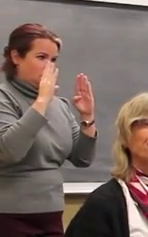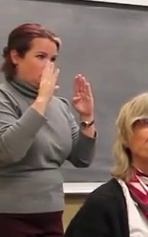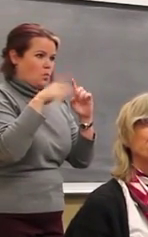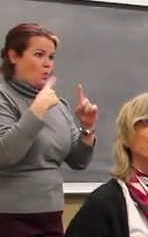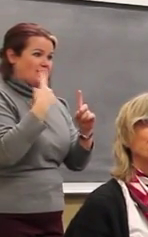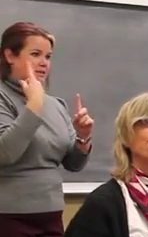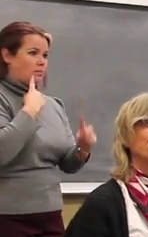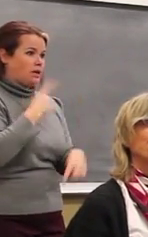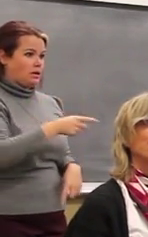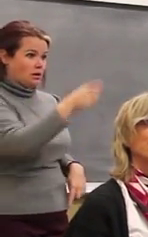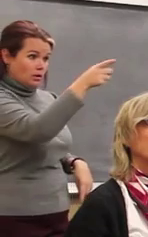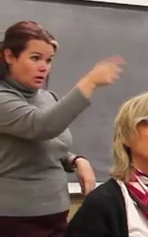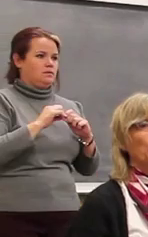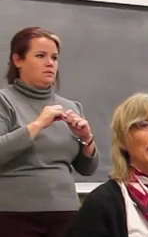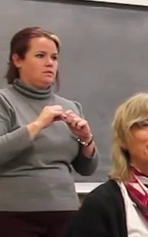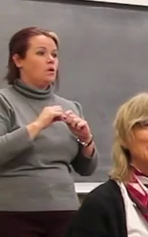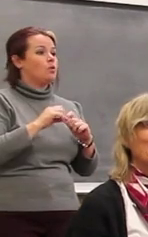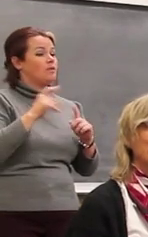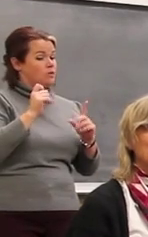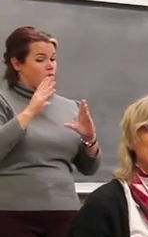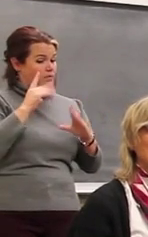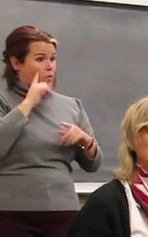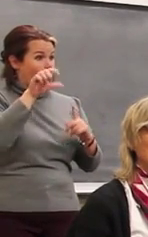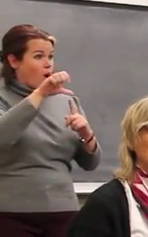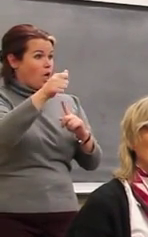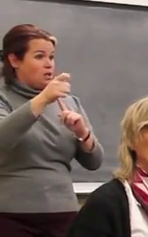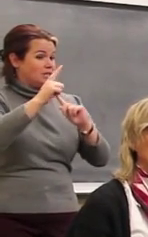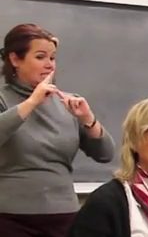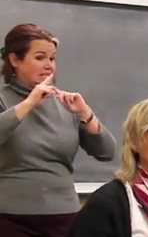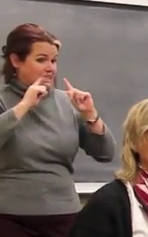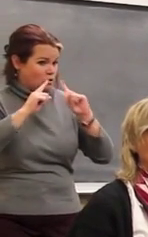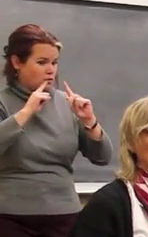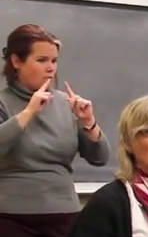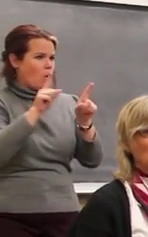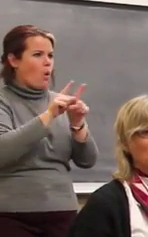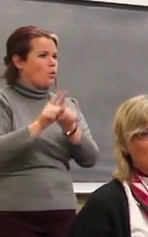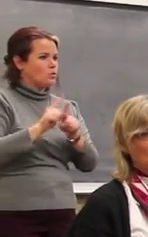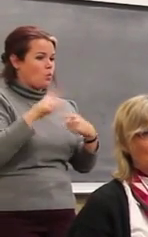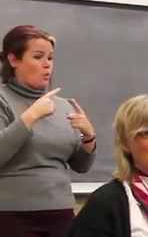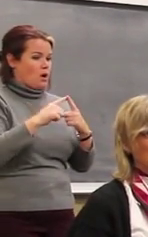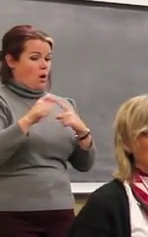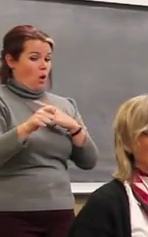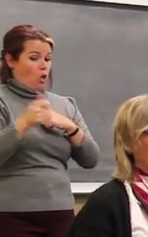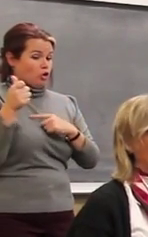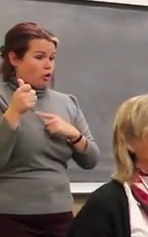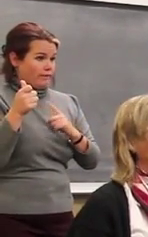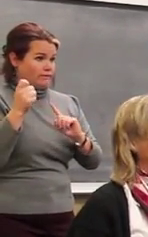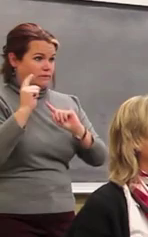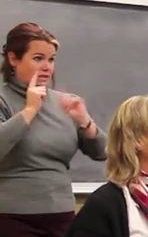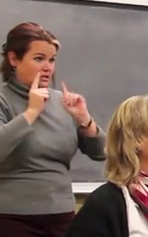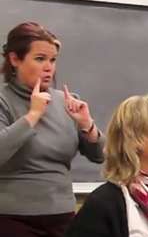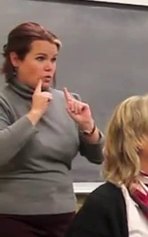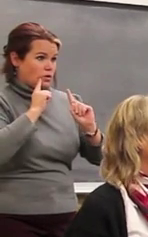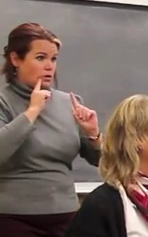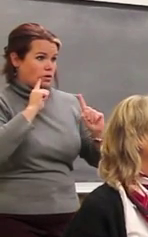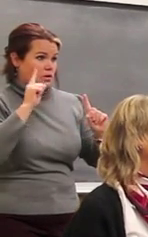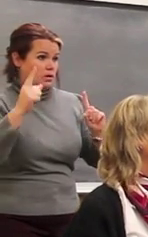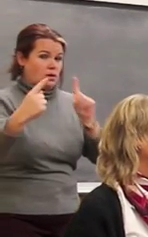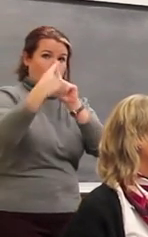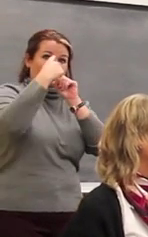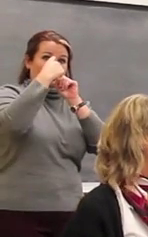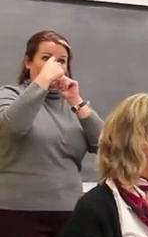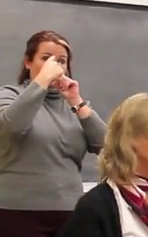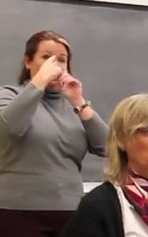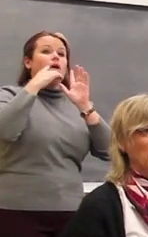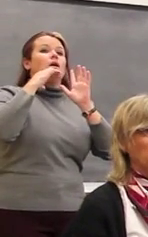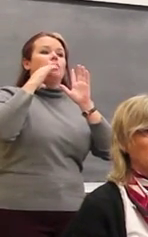out. We have to listen when those alternative discourses are directed towards each